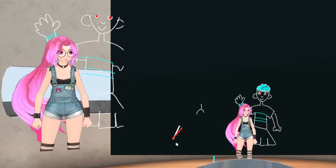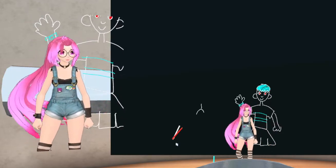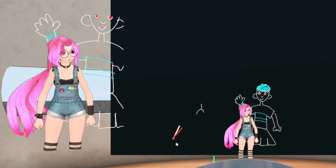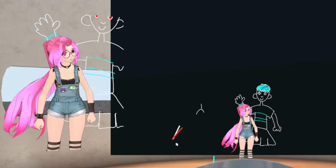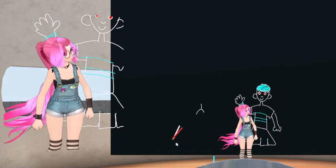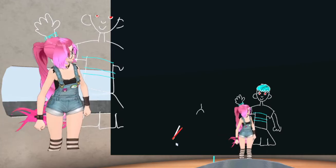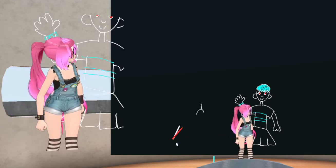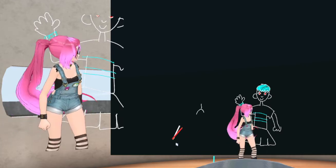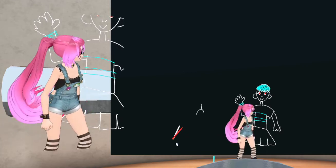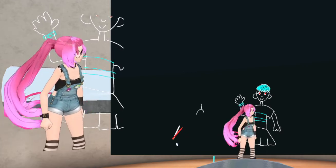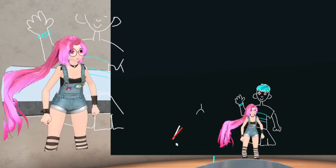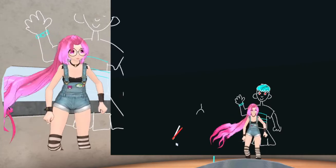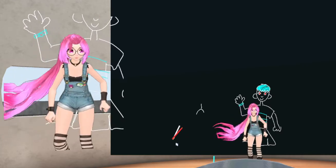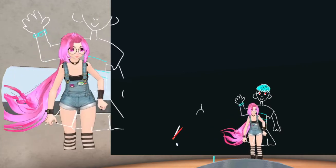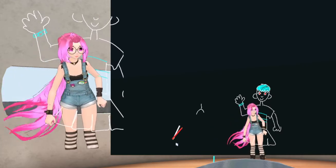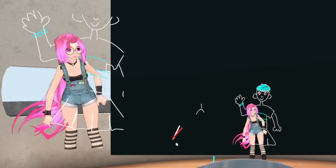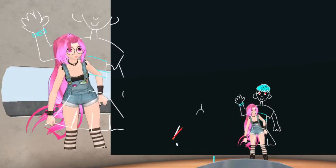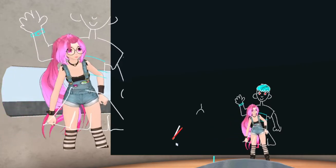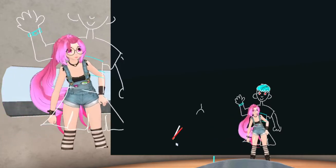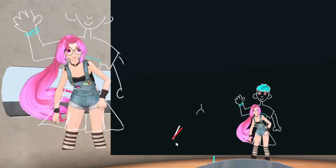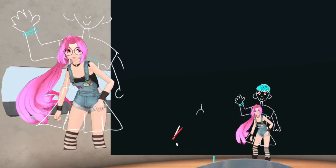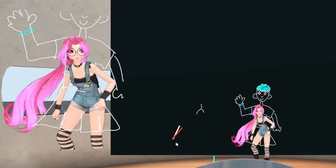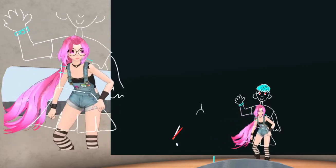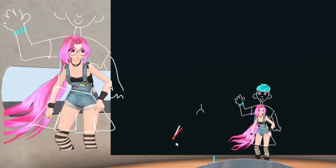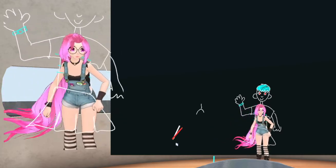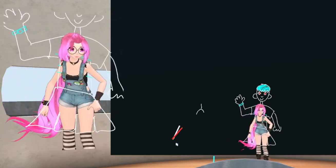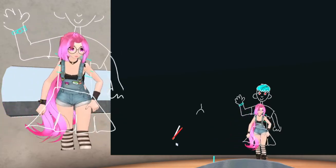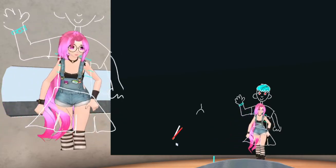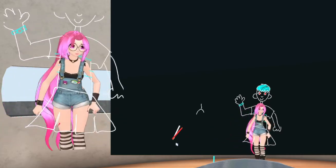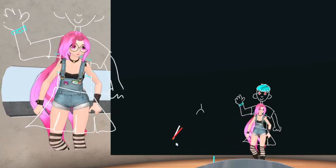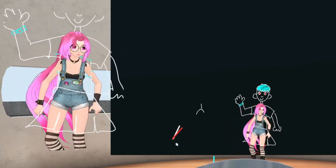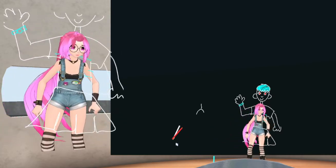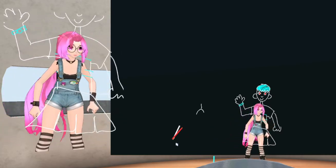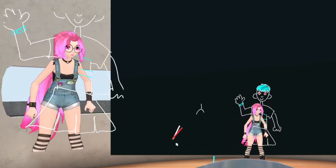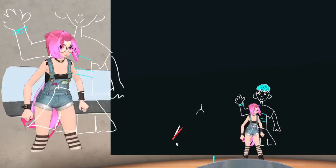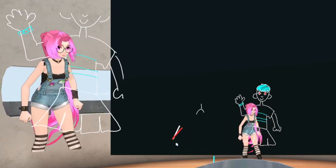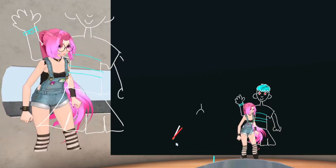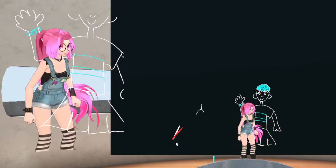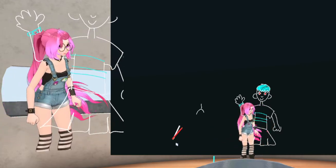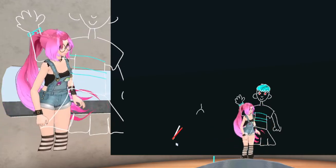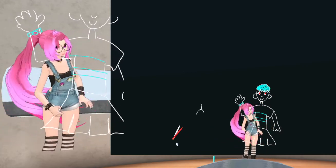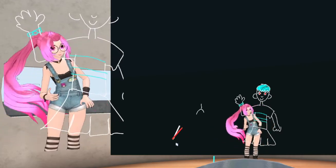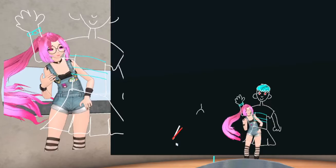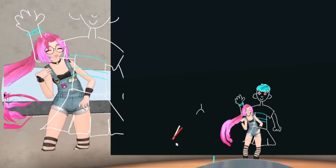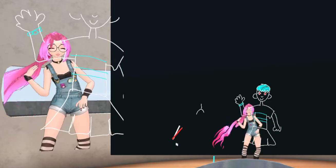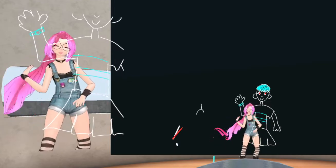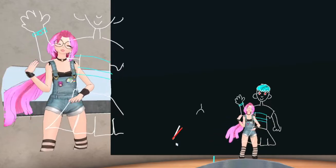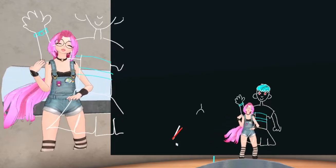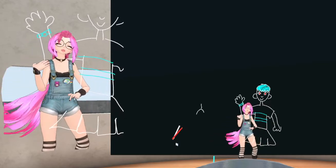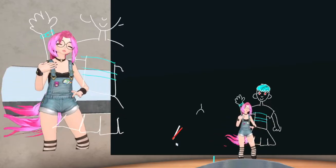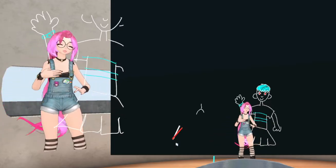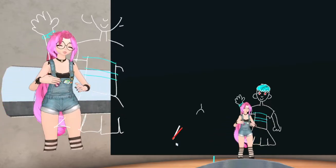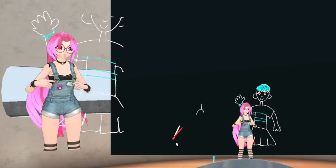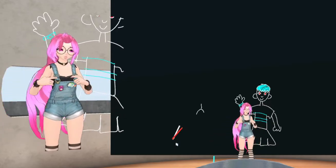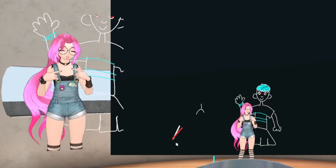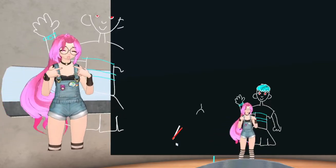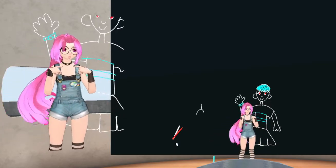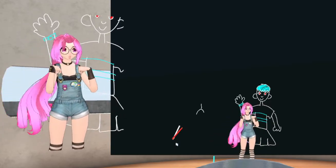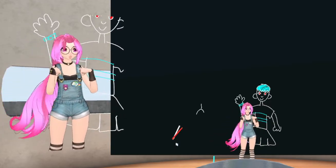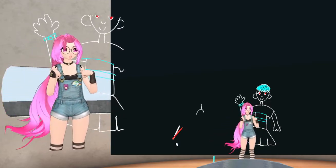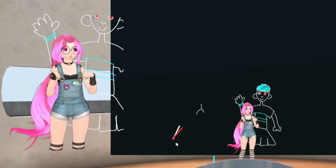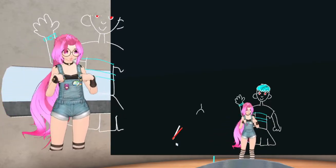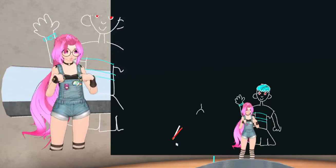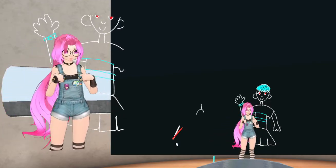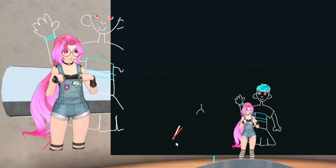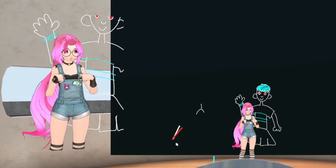yeah. Yeah. What about rings, wedding band, or jewelry? Oh yeah, so jewelry is